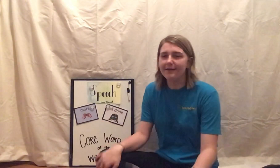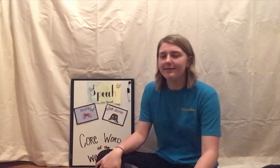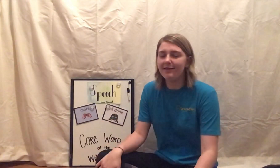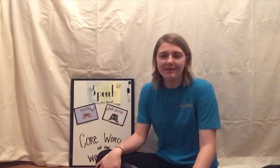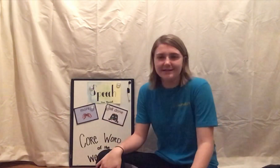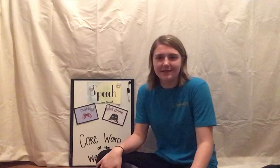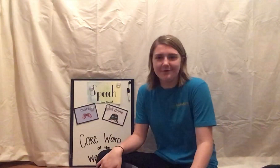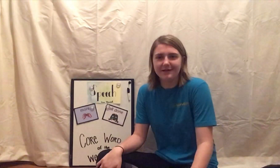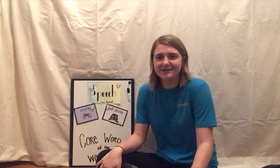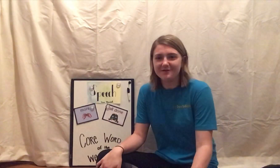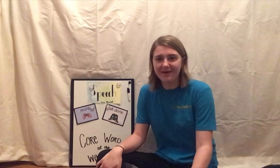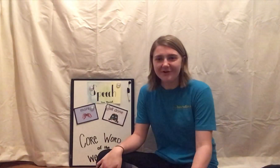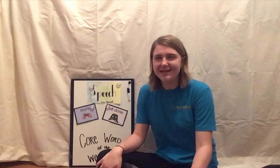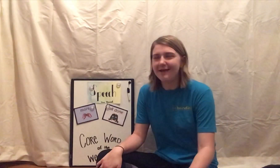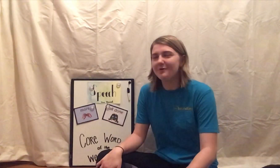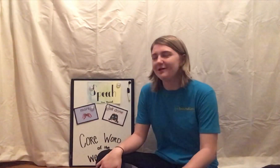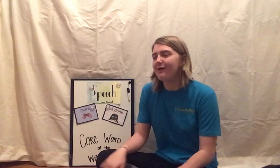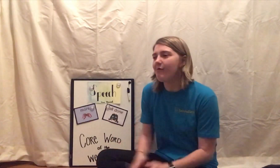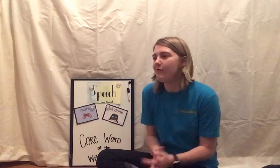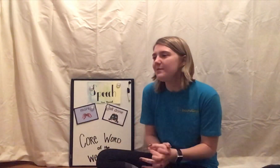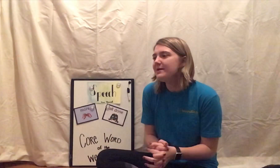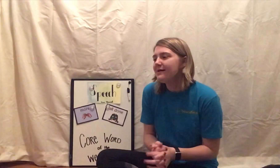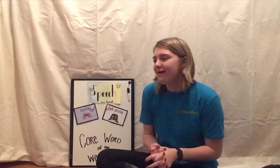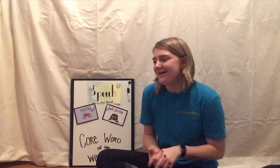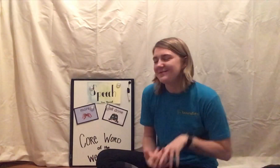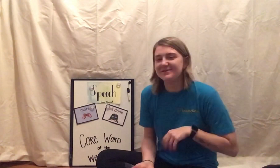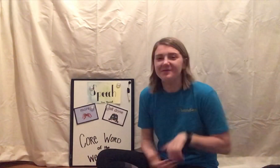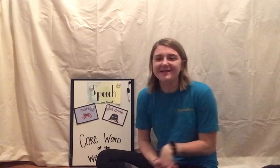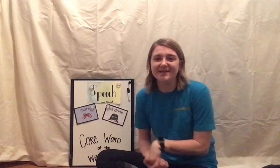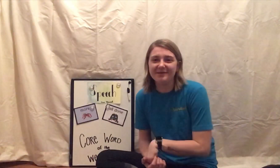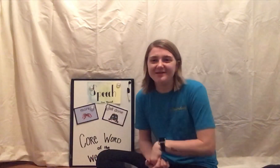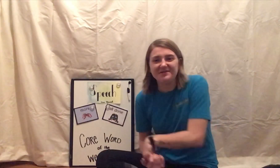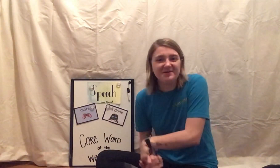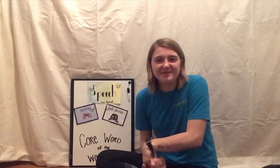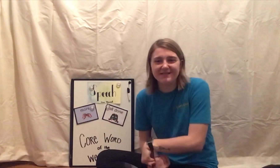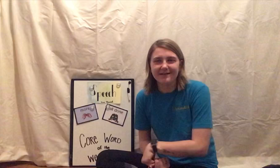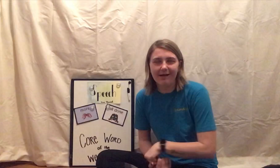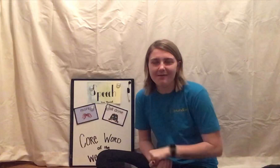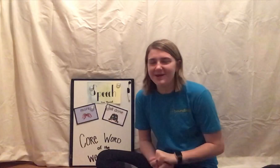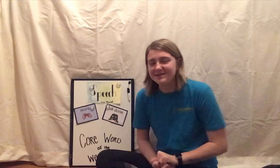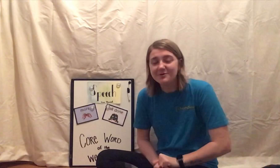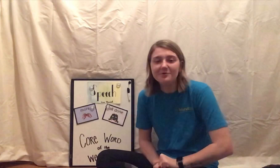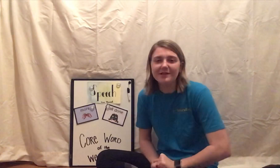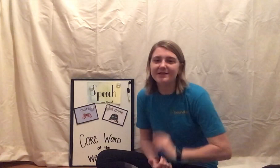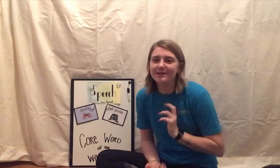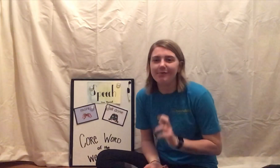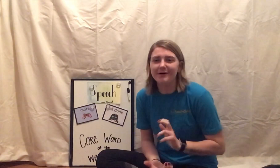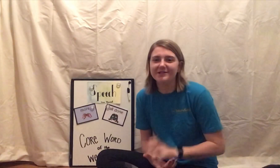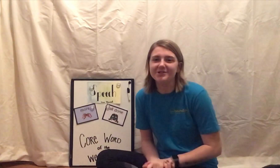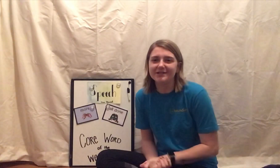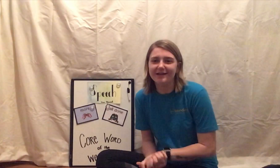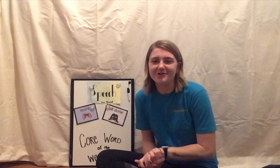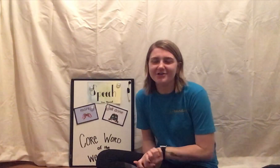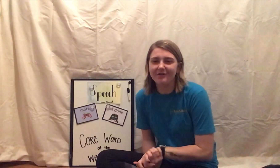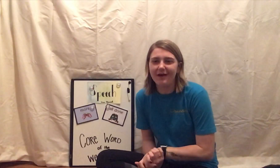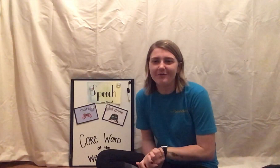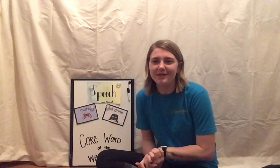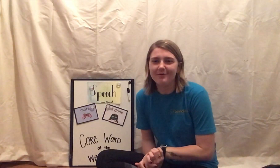in the things that you guys do every day while you're at home. These are ways that we use it at school, and so I wanted to just kind of share that with you